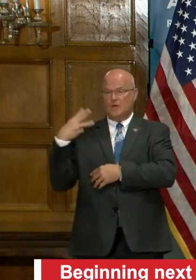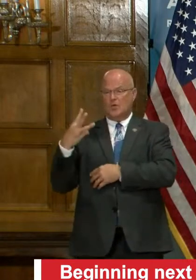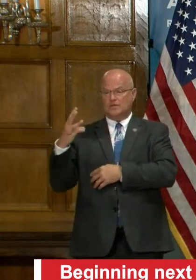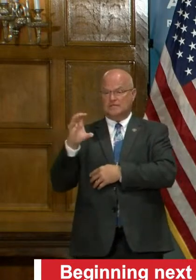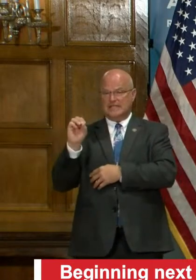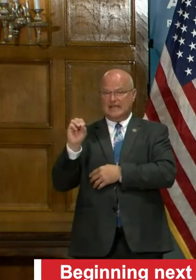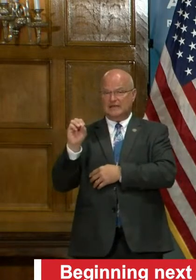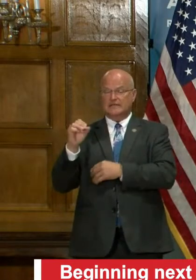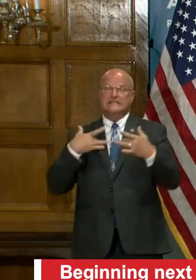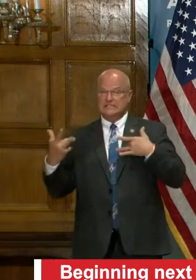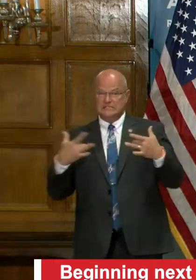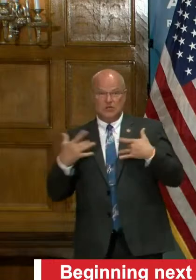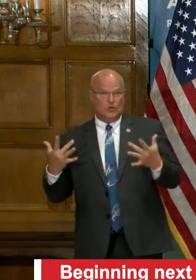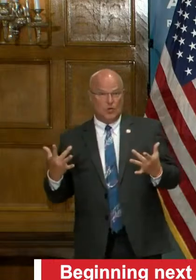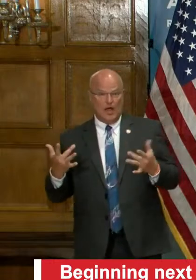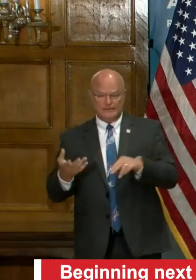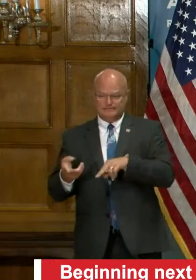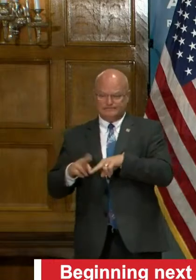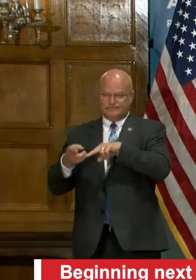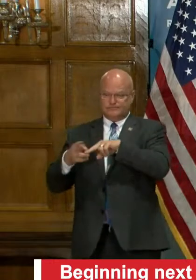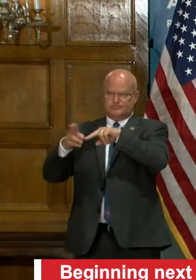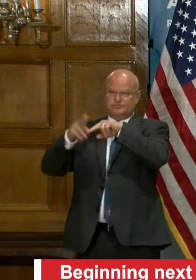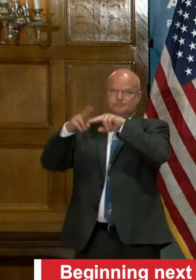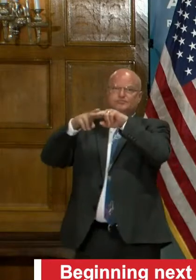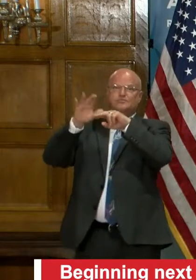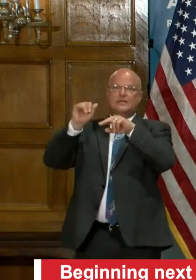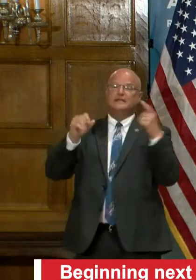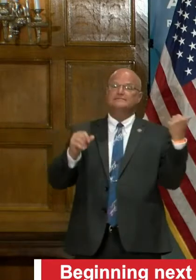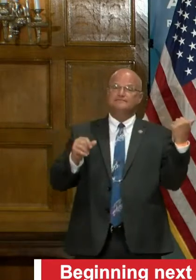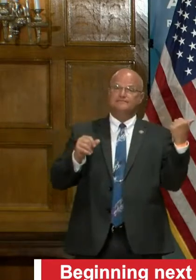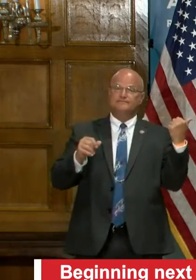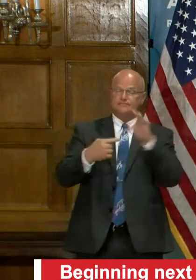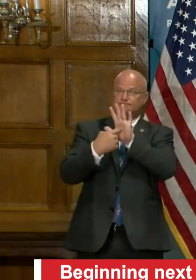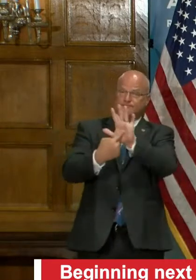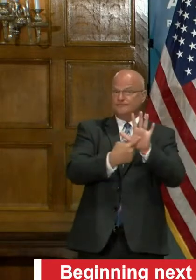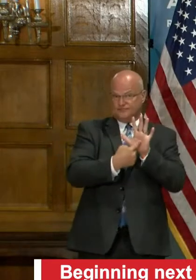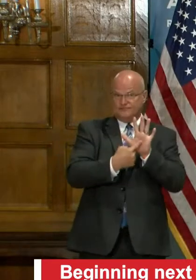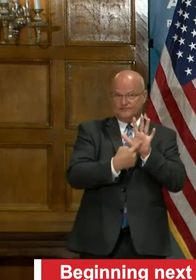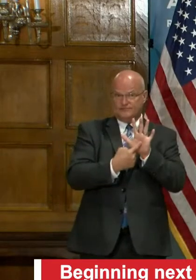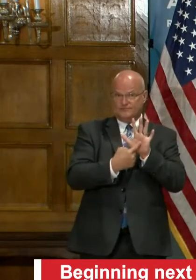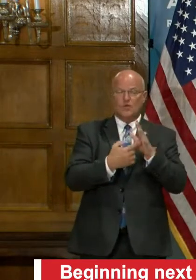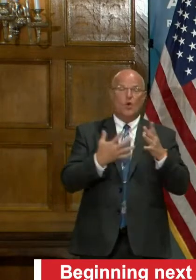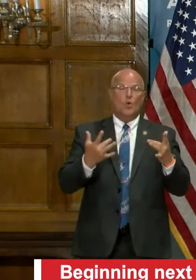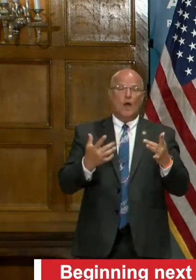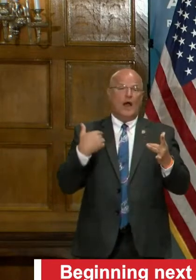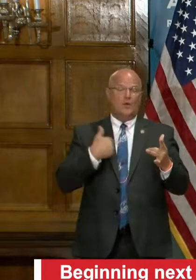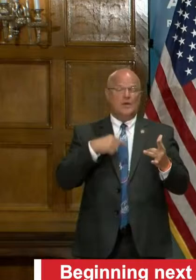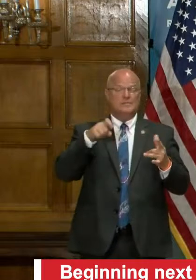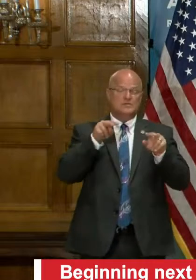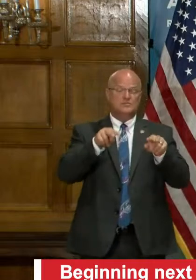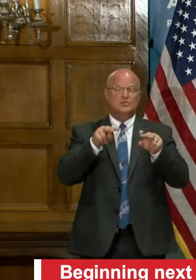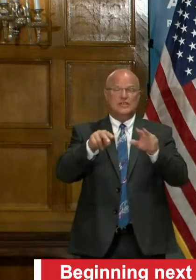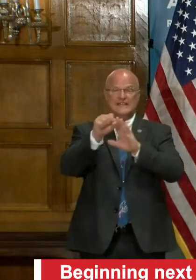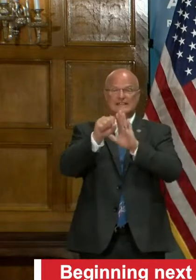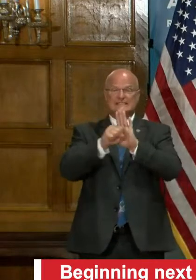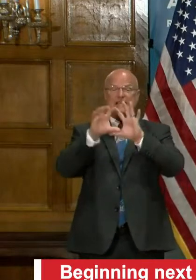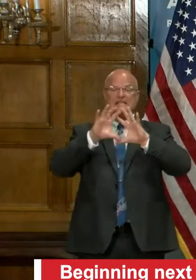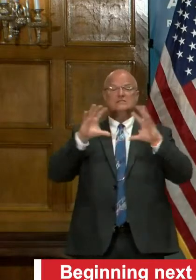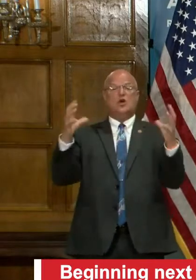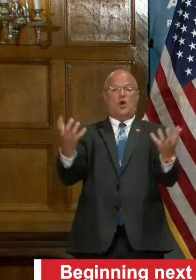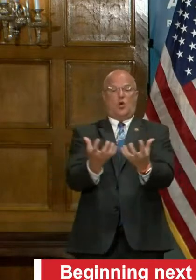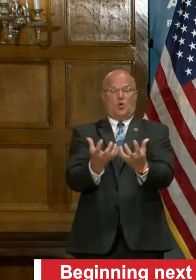some concern because there are increased cases. I think this puts it in perspective as to why we have to look at the state as a